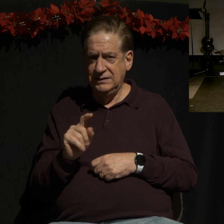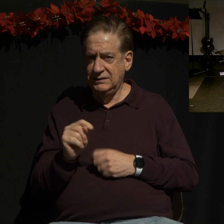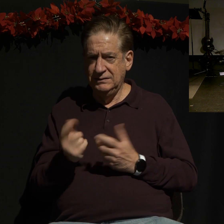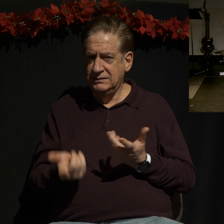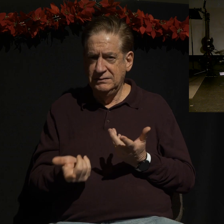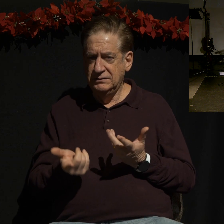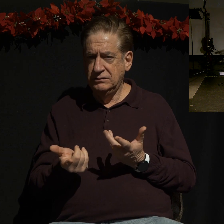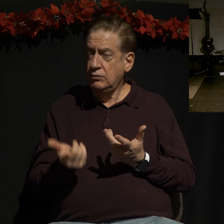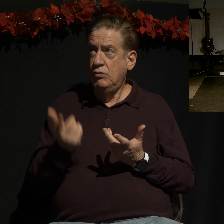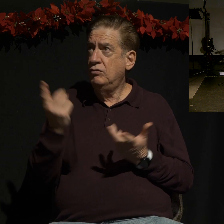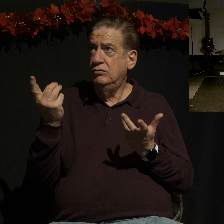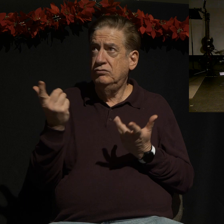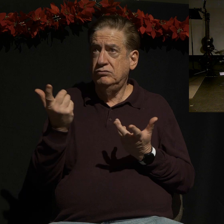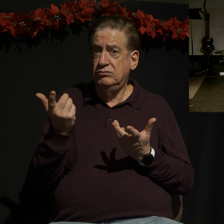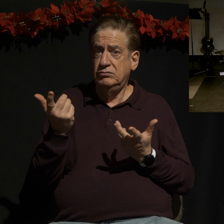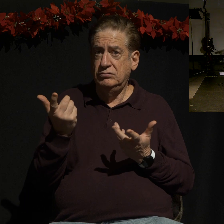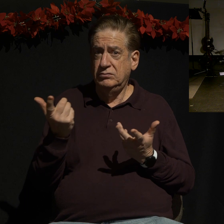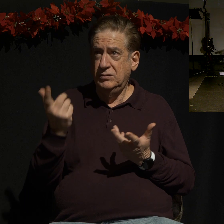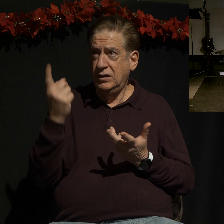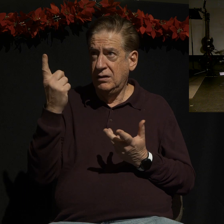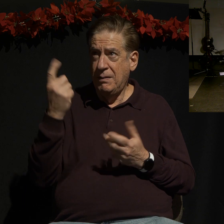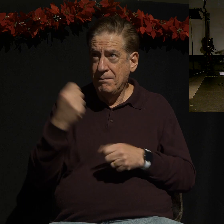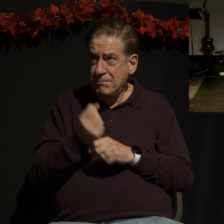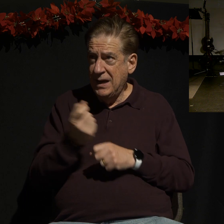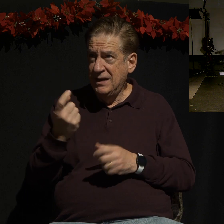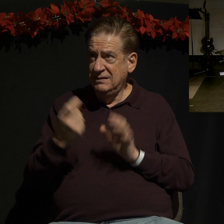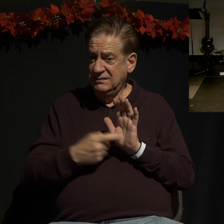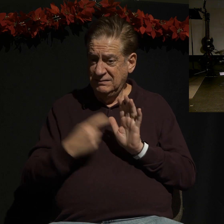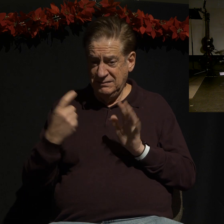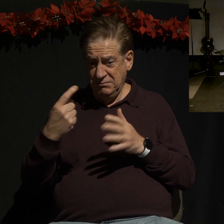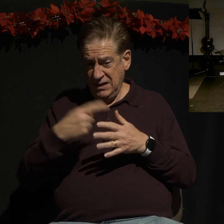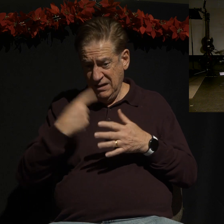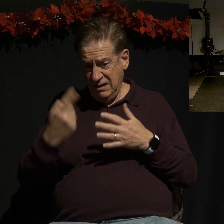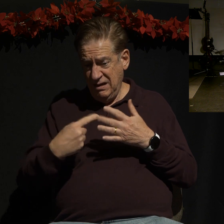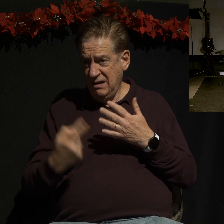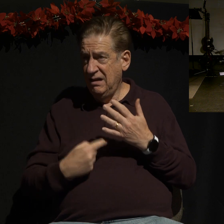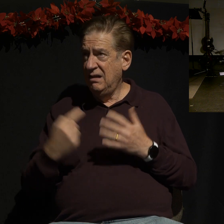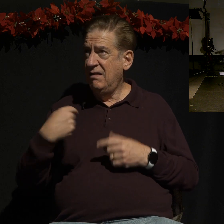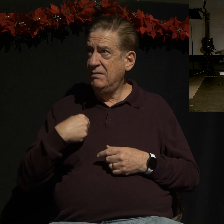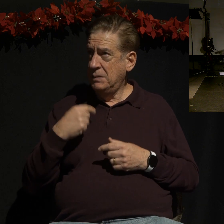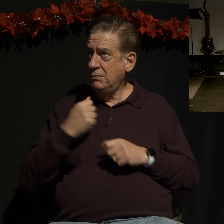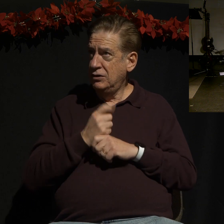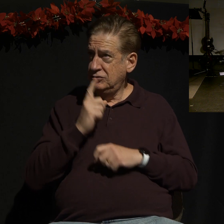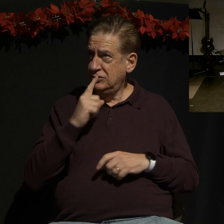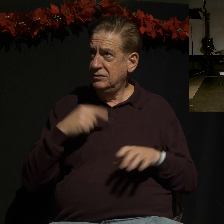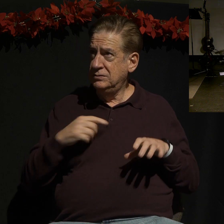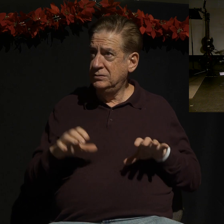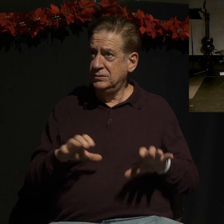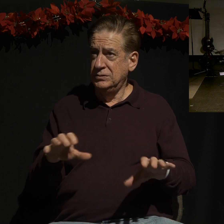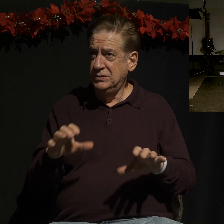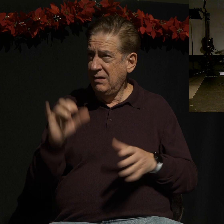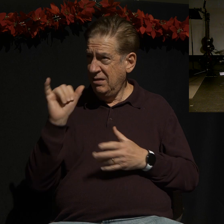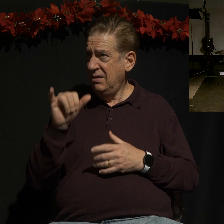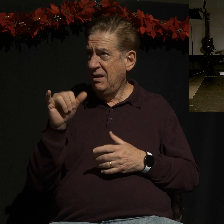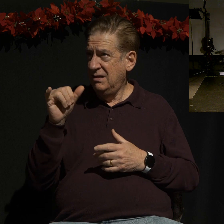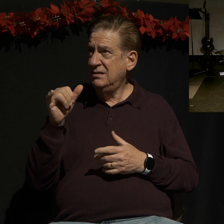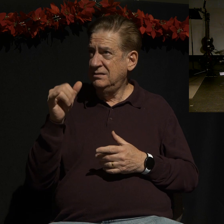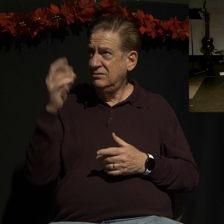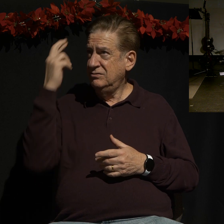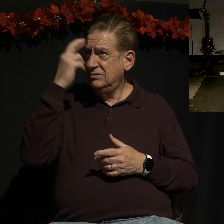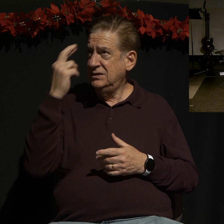So you're just like making demands of me, making sure that I'm going to do this? Is that what this is